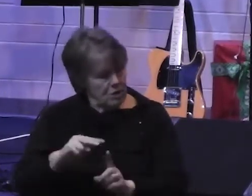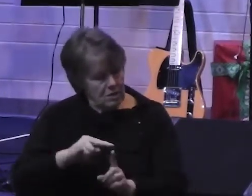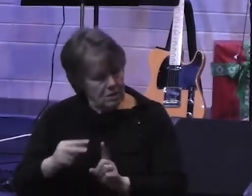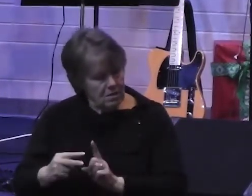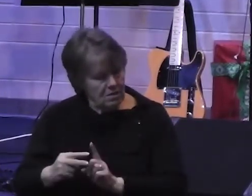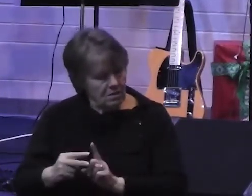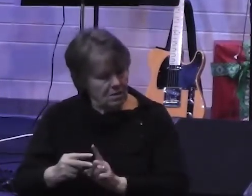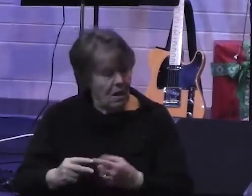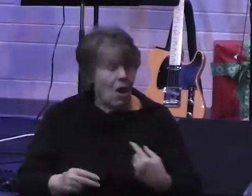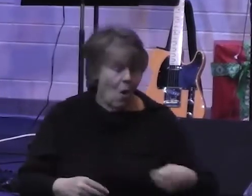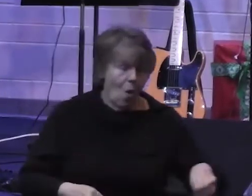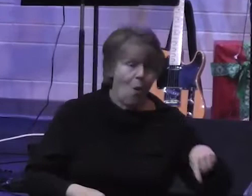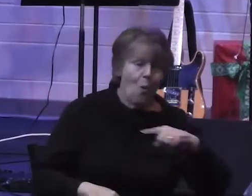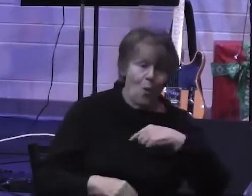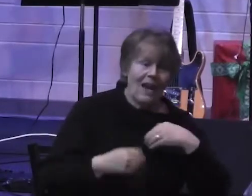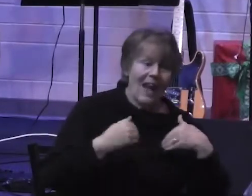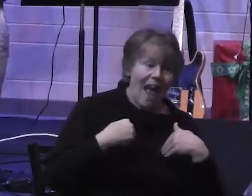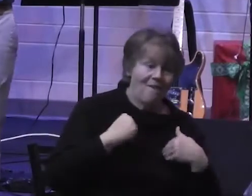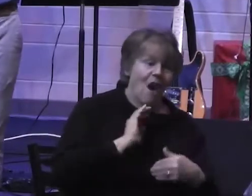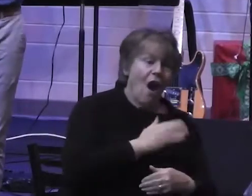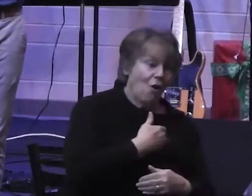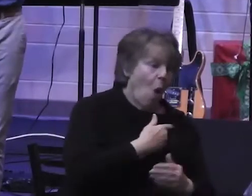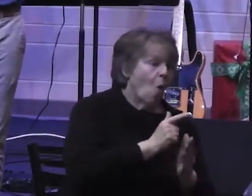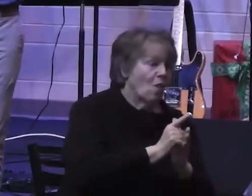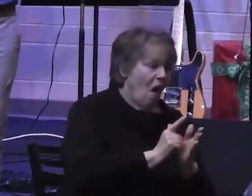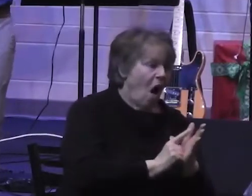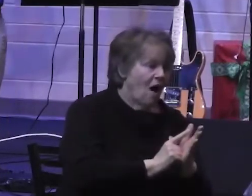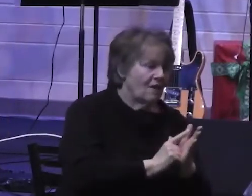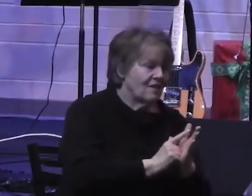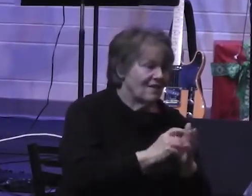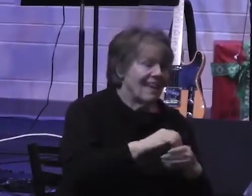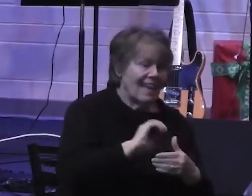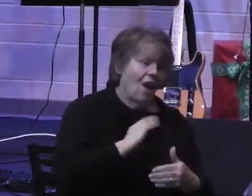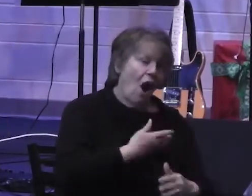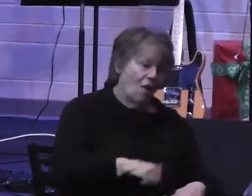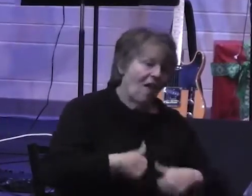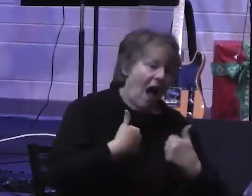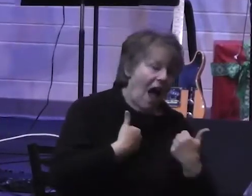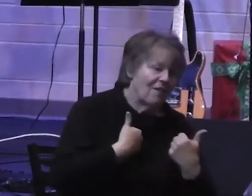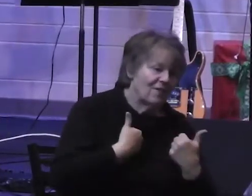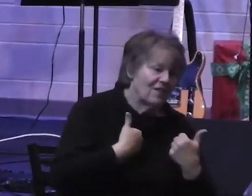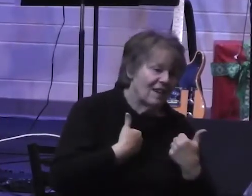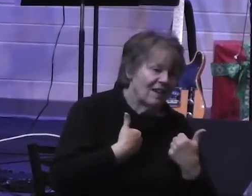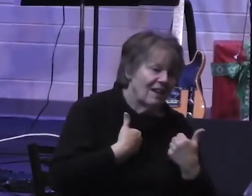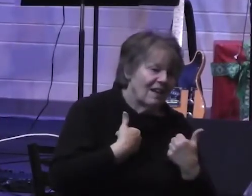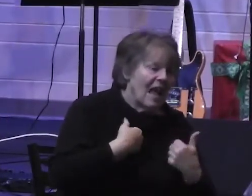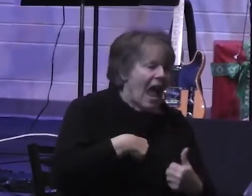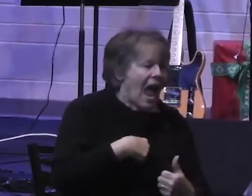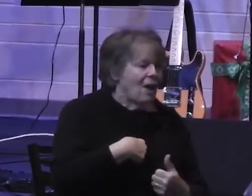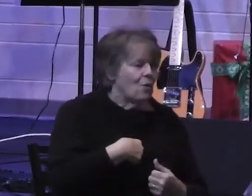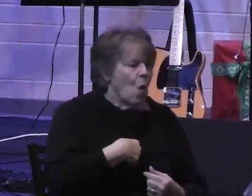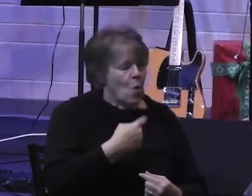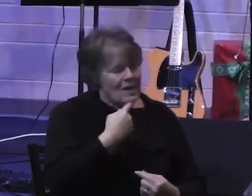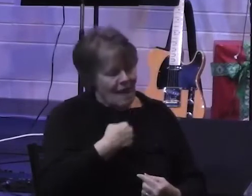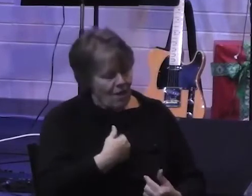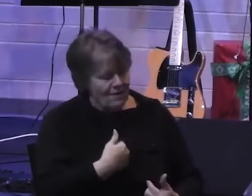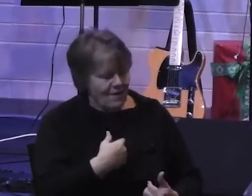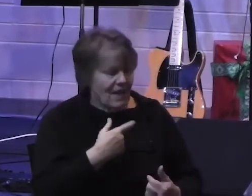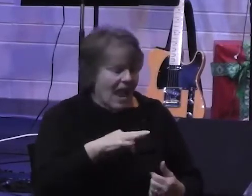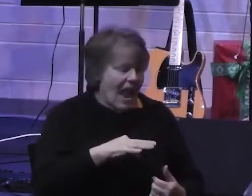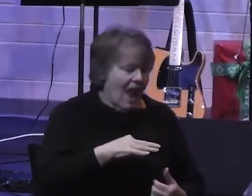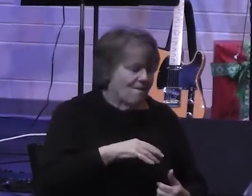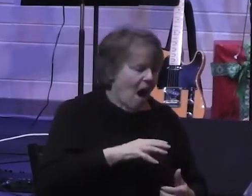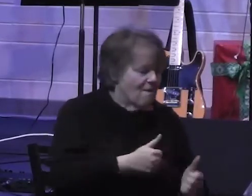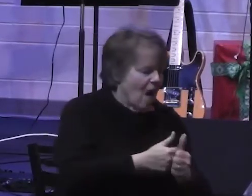also create laws in our own lives. And we tell ourselves, okay, if I just follow this law enough, then